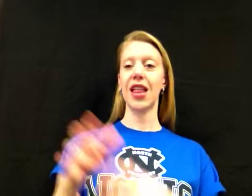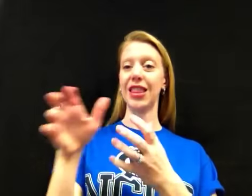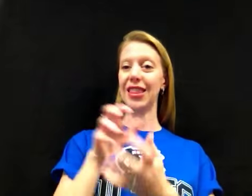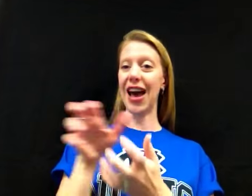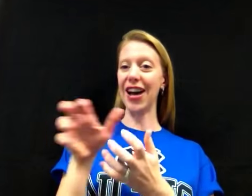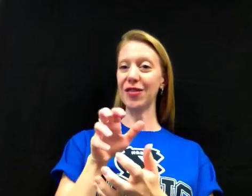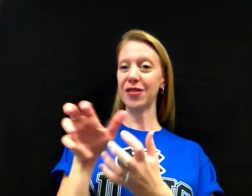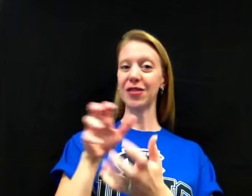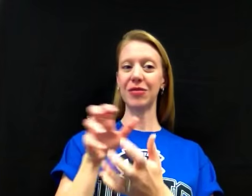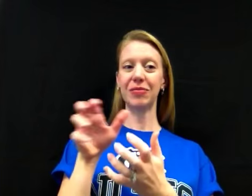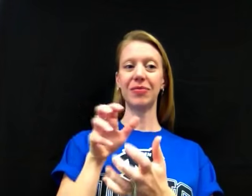Laugh.